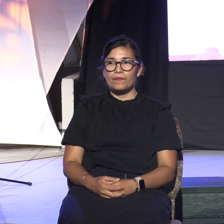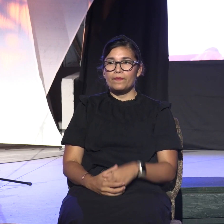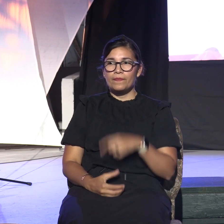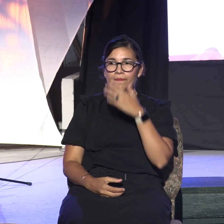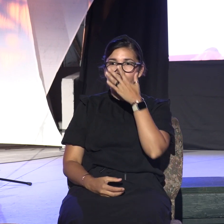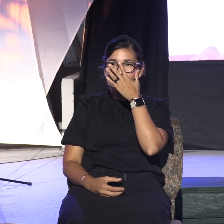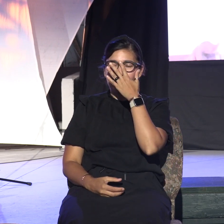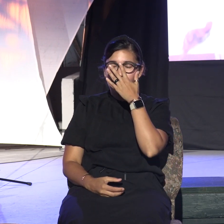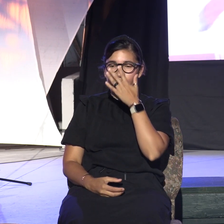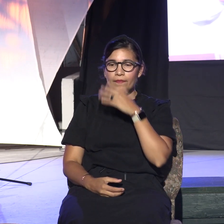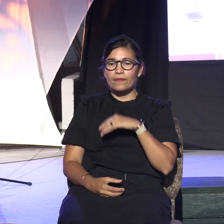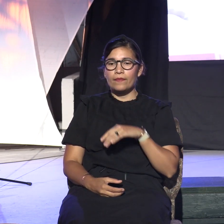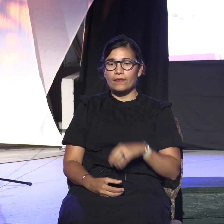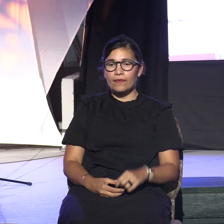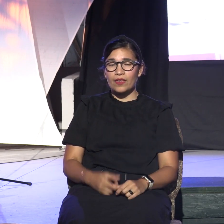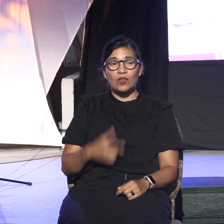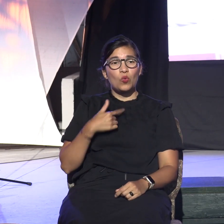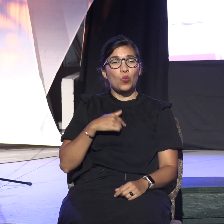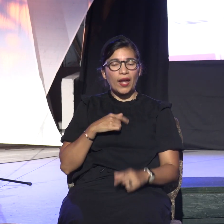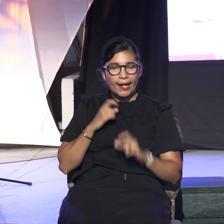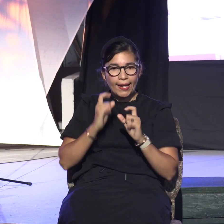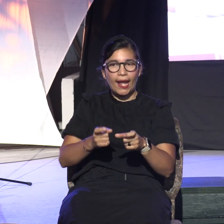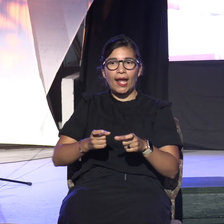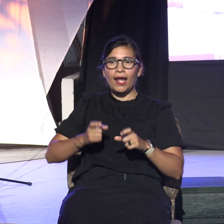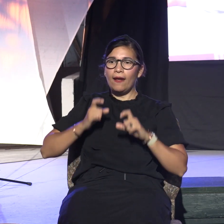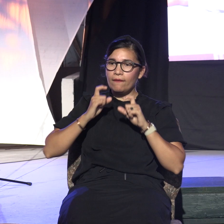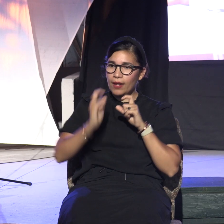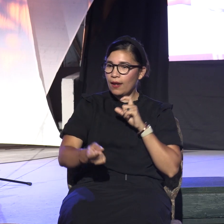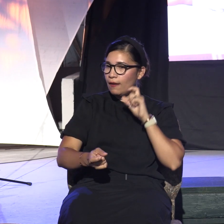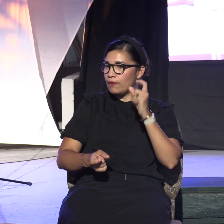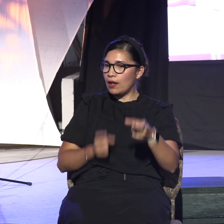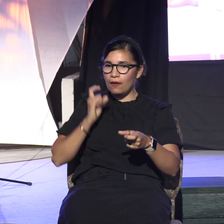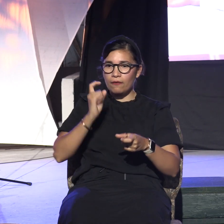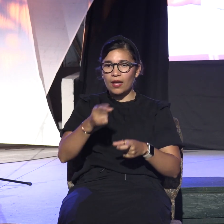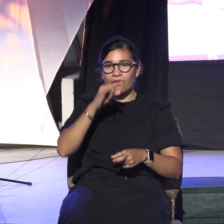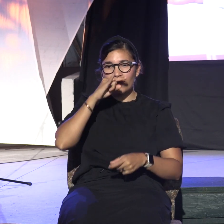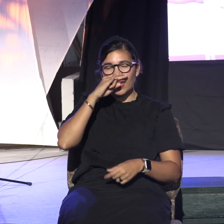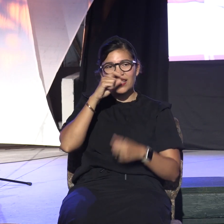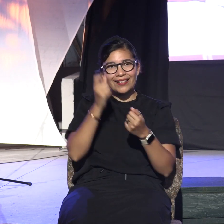Except the answer to the most pressing question in life: what's the point?